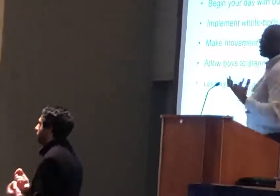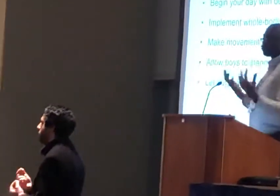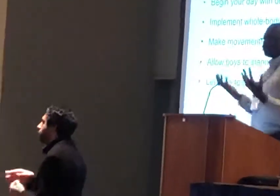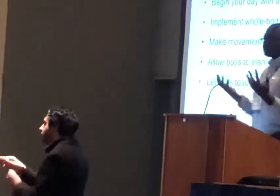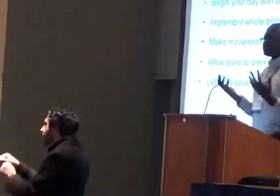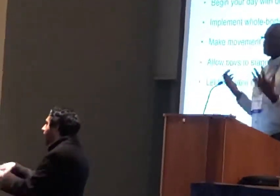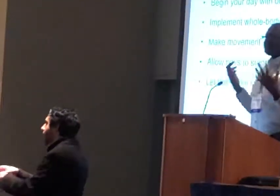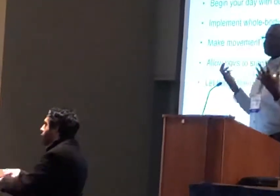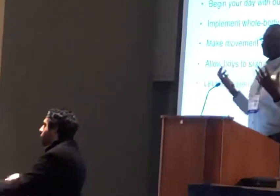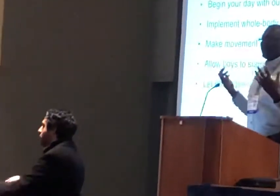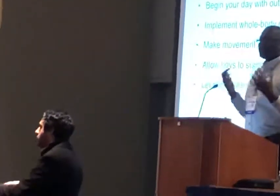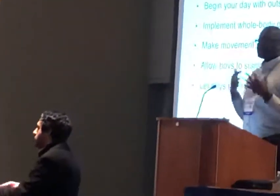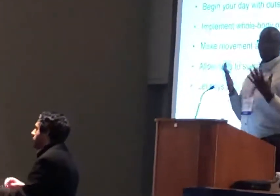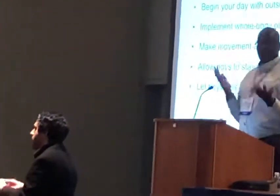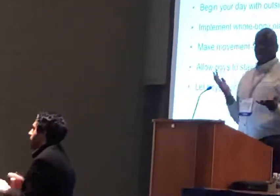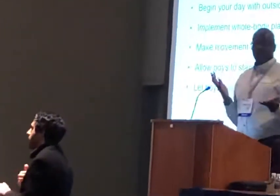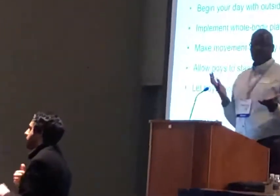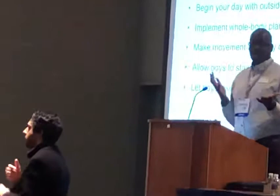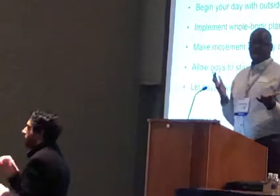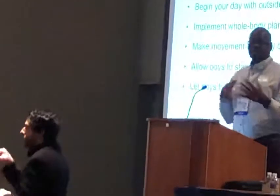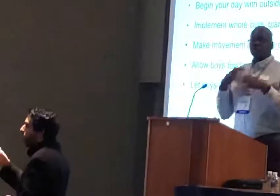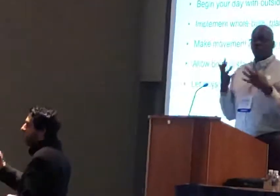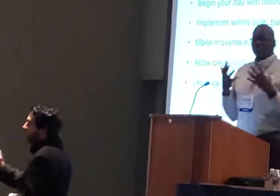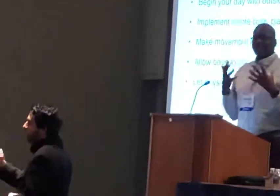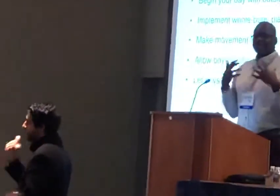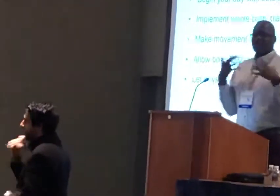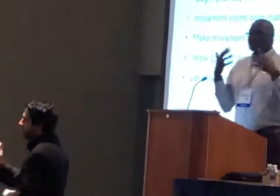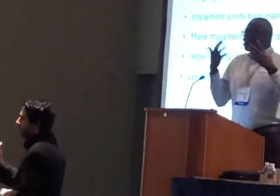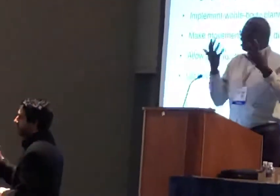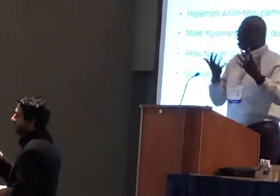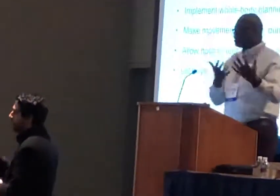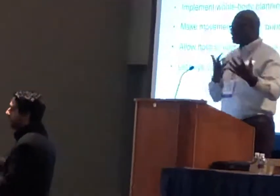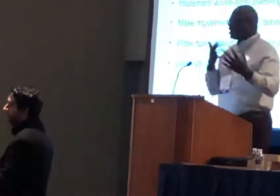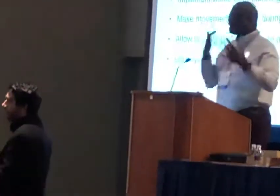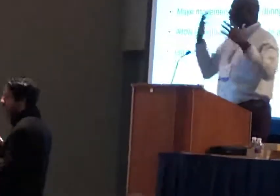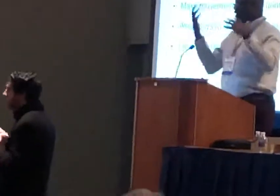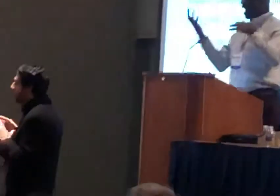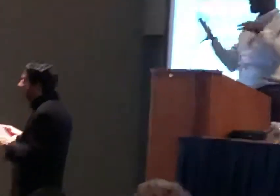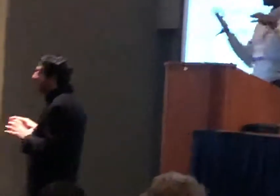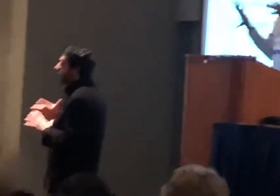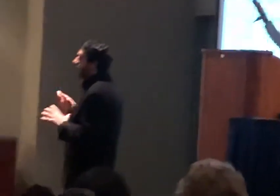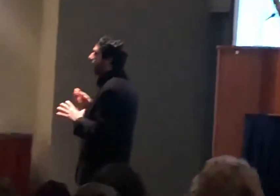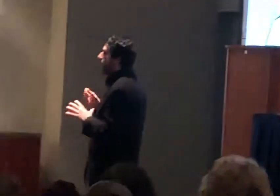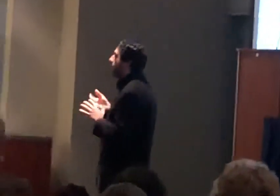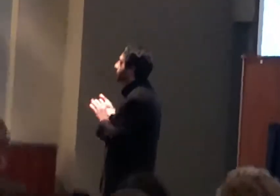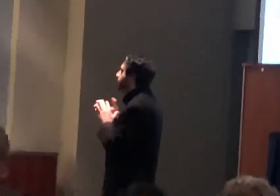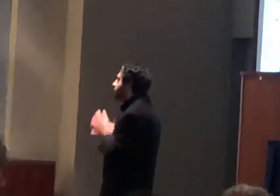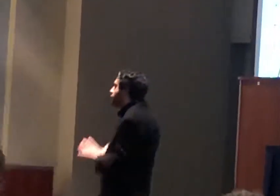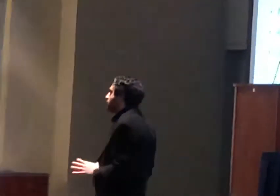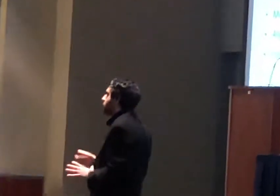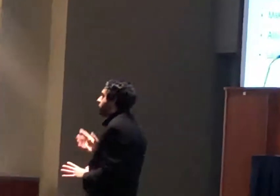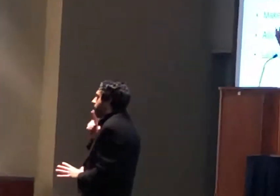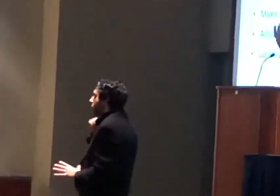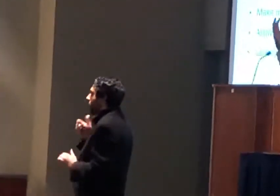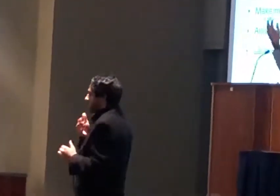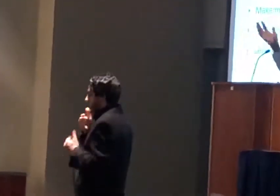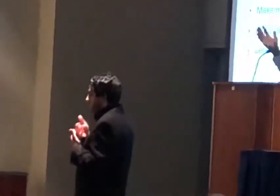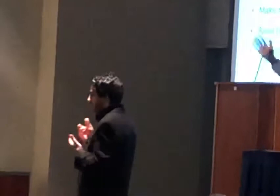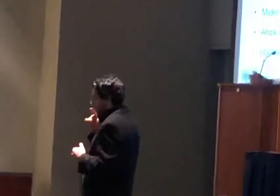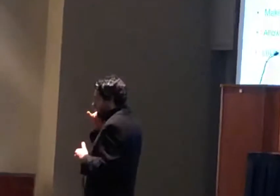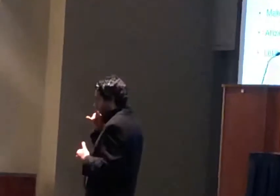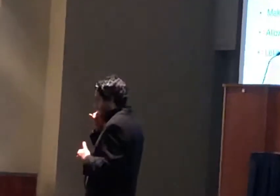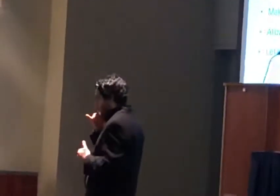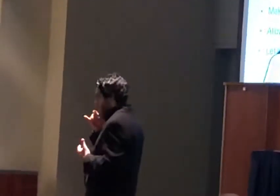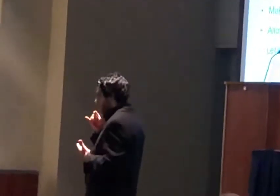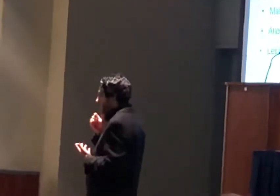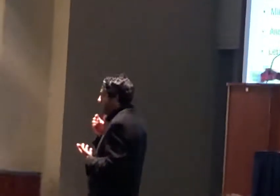you can, of course, but yoga. So yoga is so calming and relaxing, you know, you're in